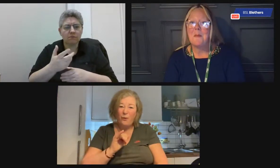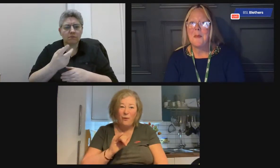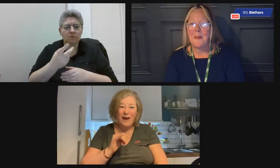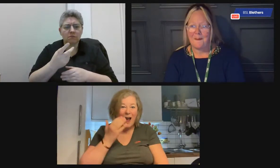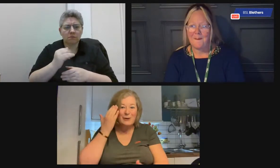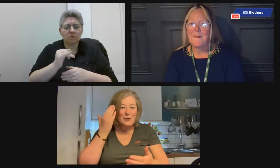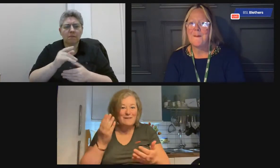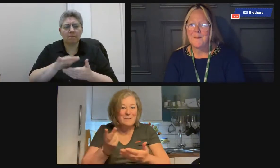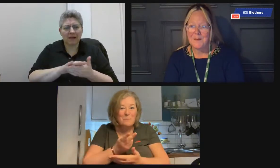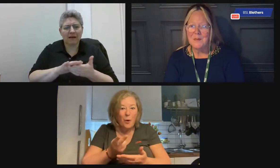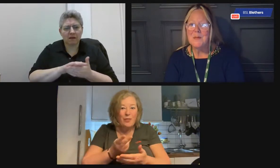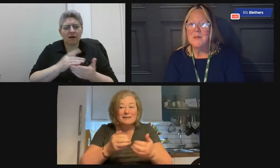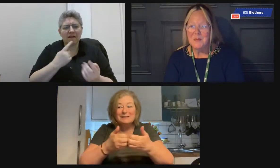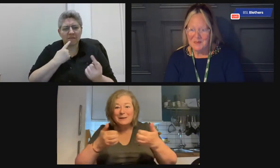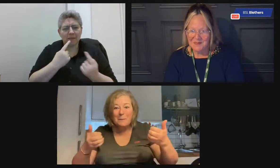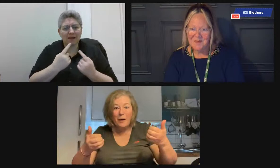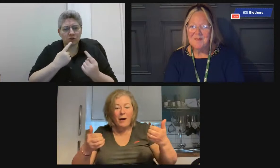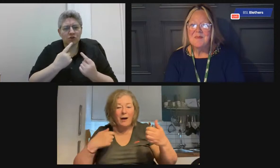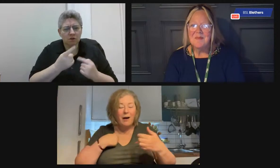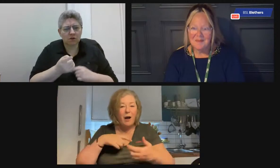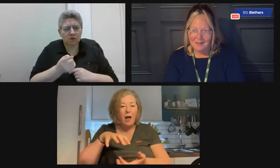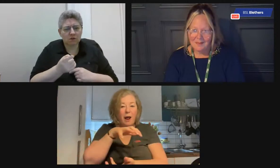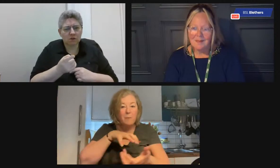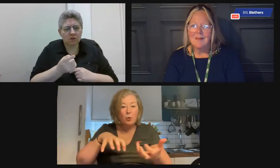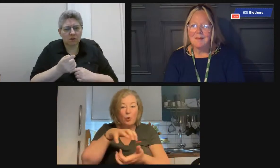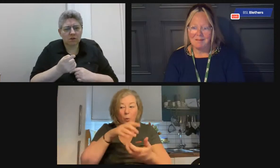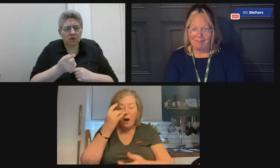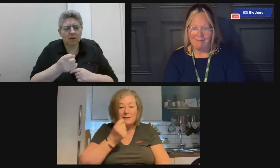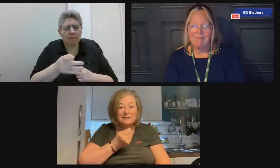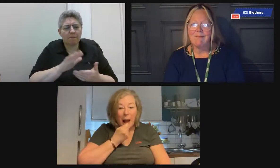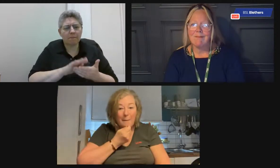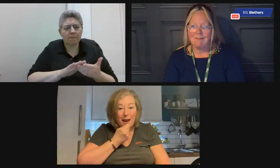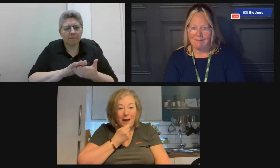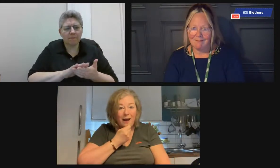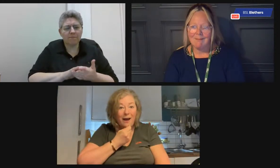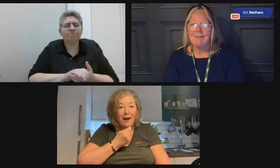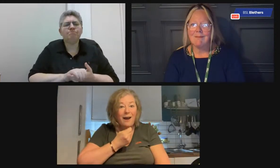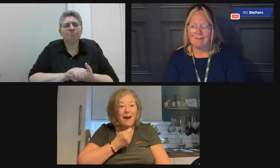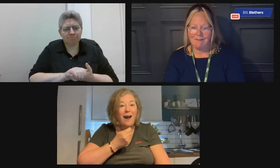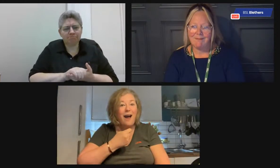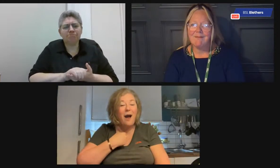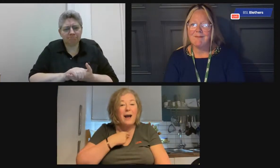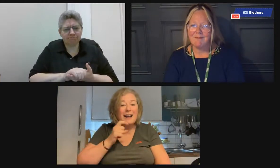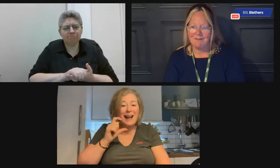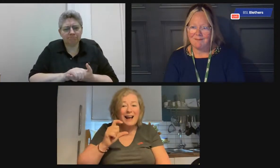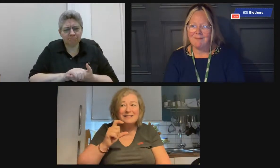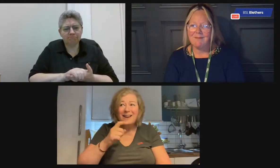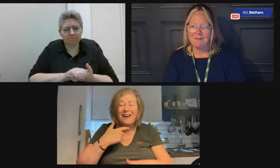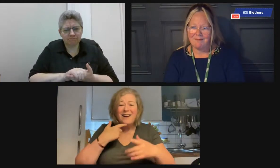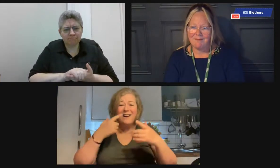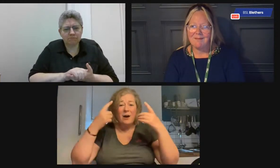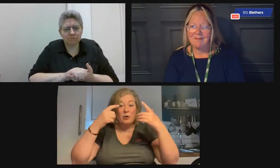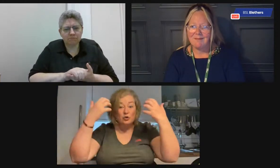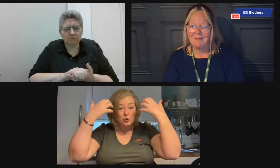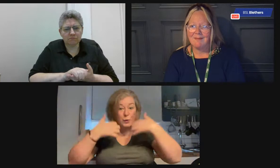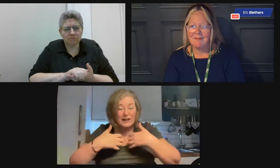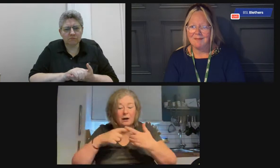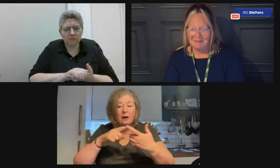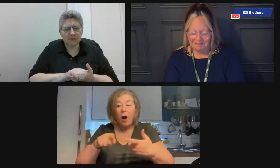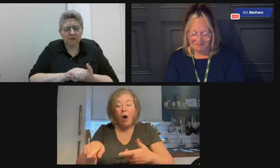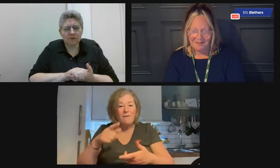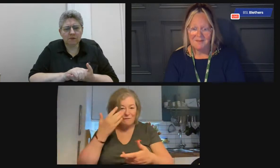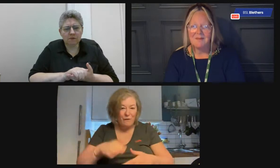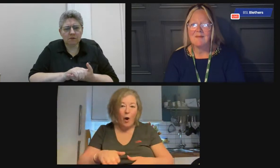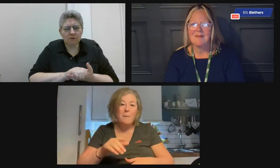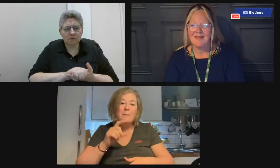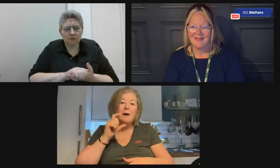I people mean, don't know about I that. I had cancer at the same time as menopause, but I didn't know which was which. And